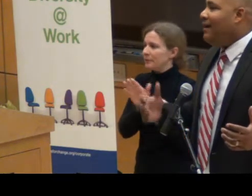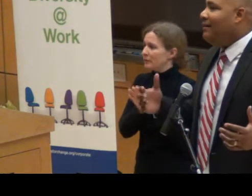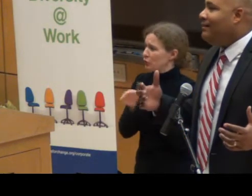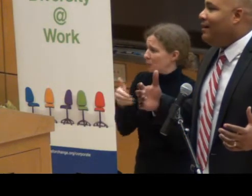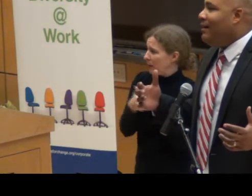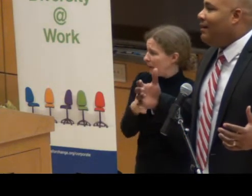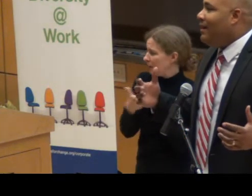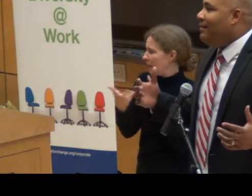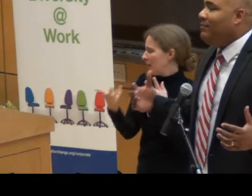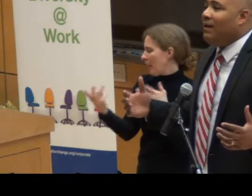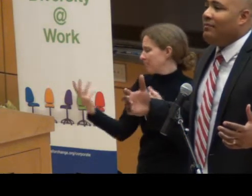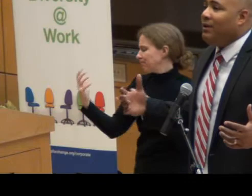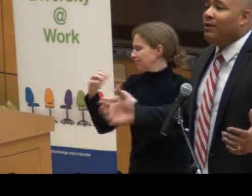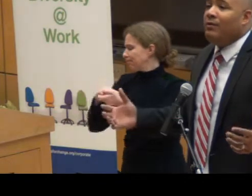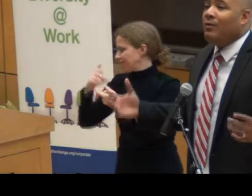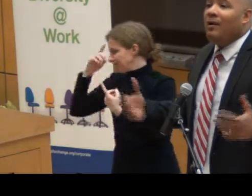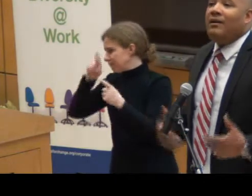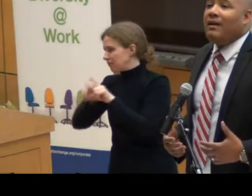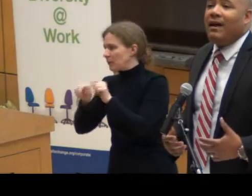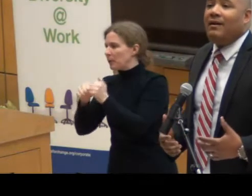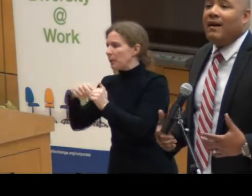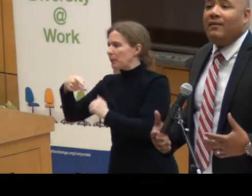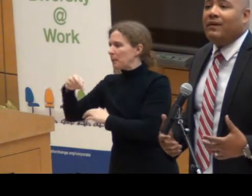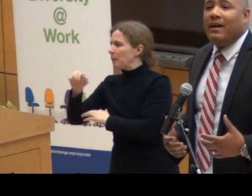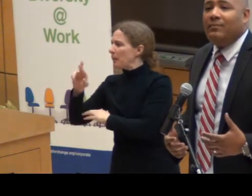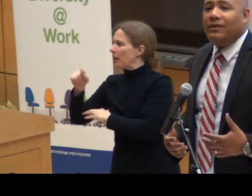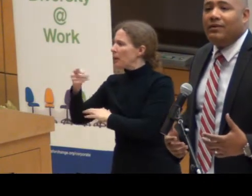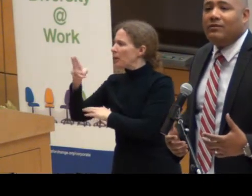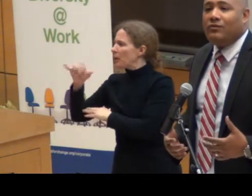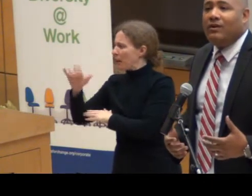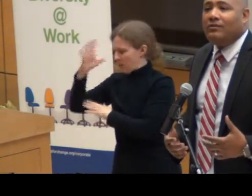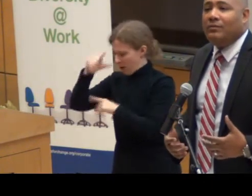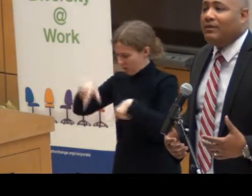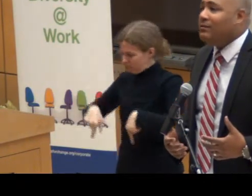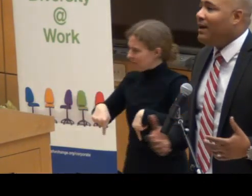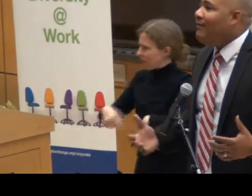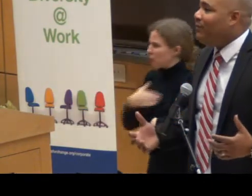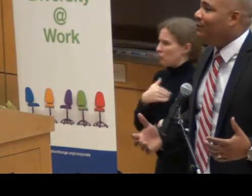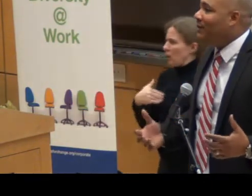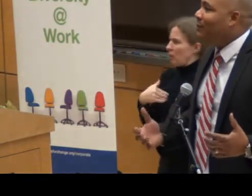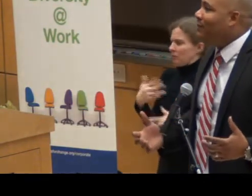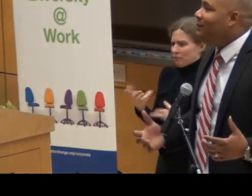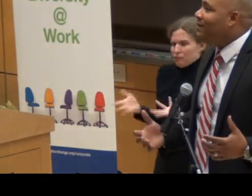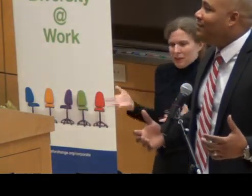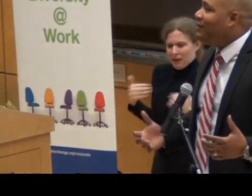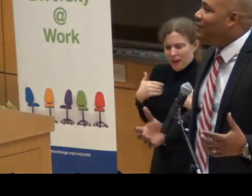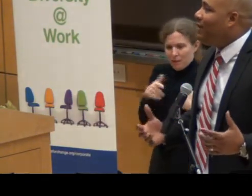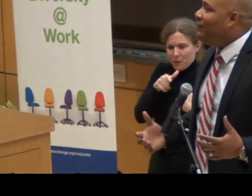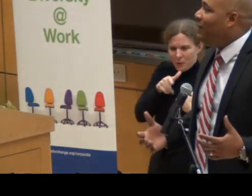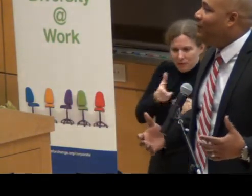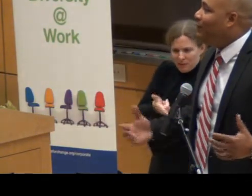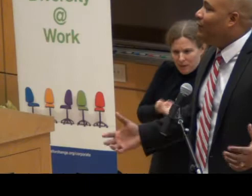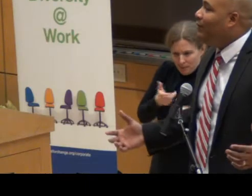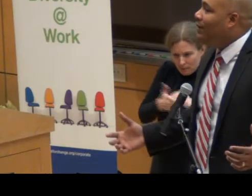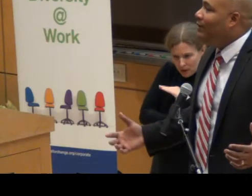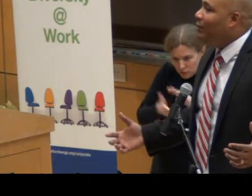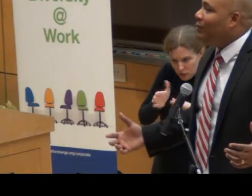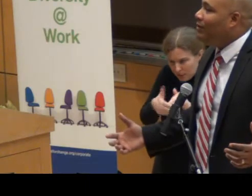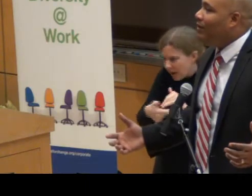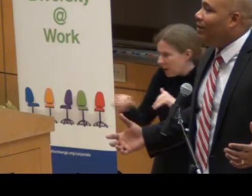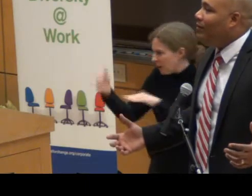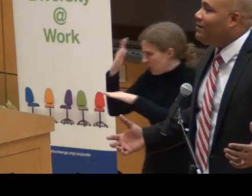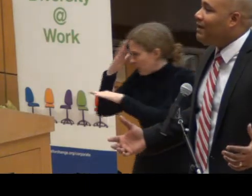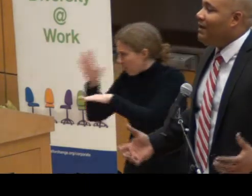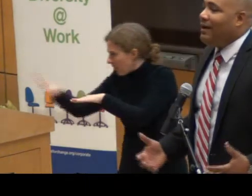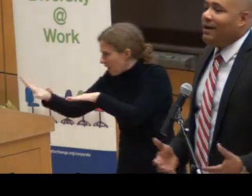Jamaica and Paraguay, why not have it happen here in Toronto? Because we have the representation, we have people who know